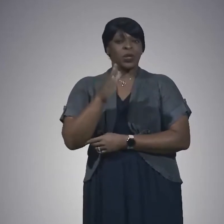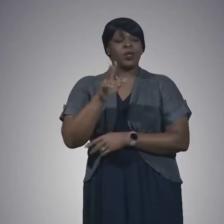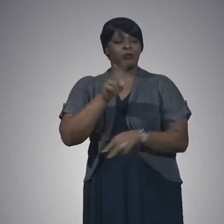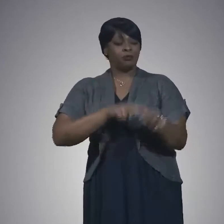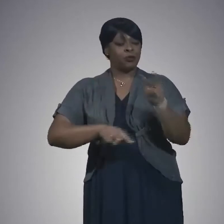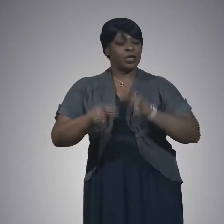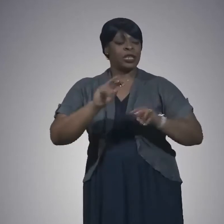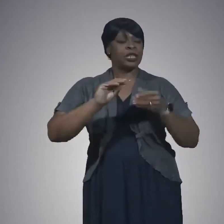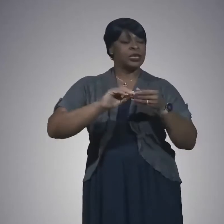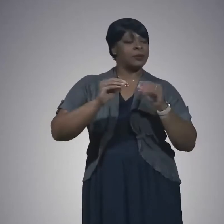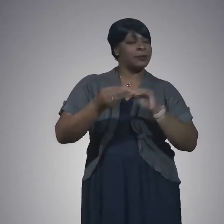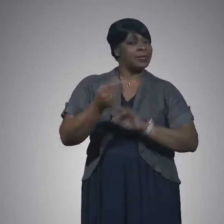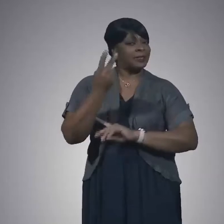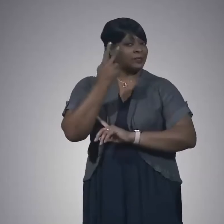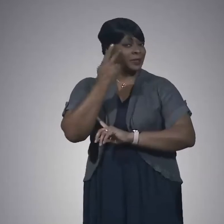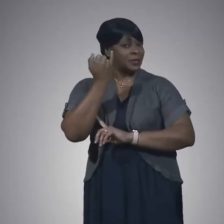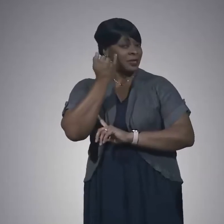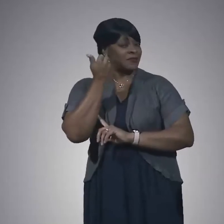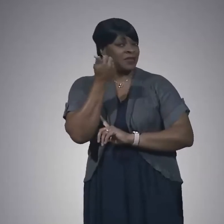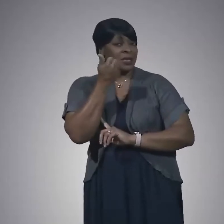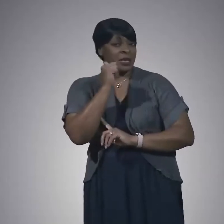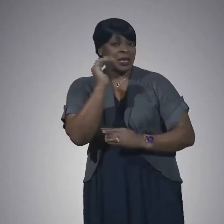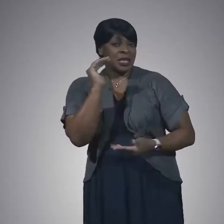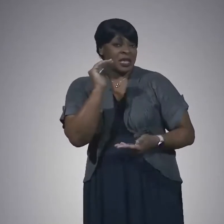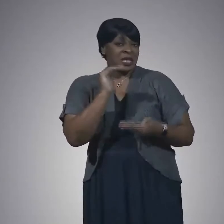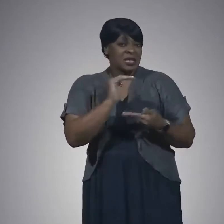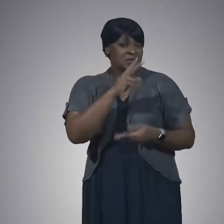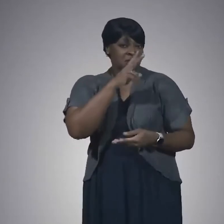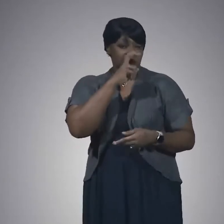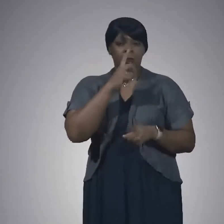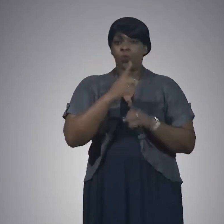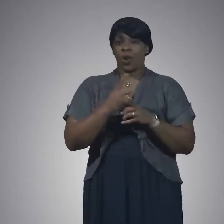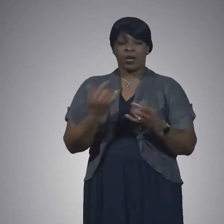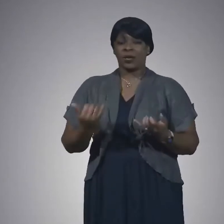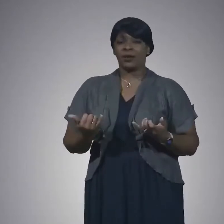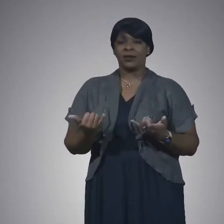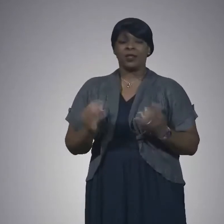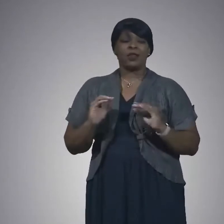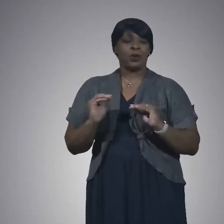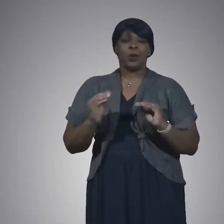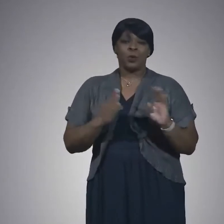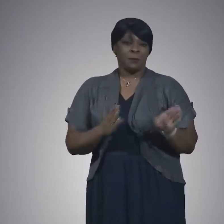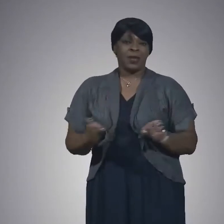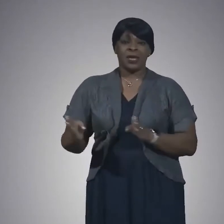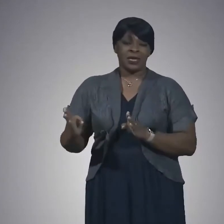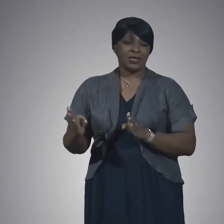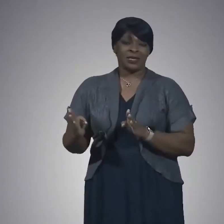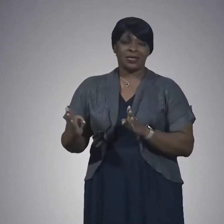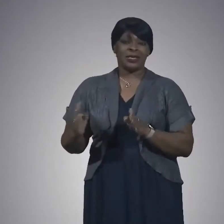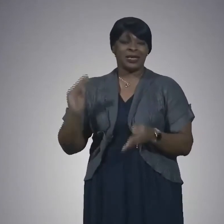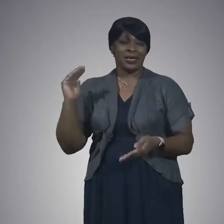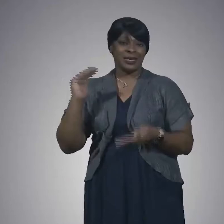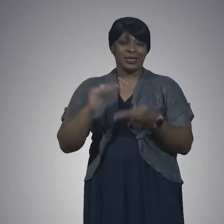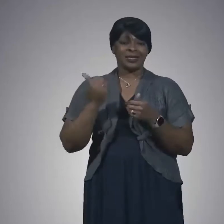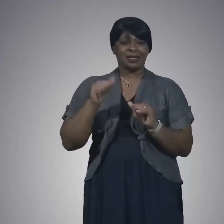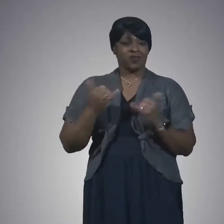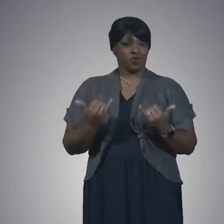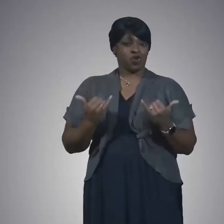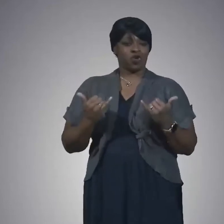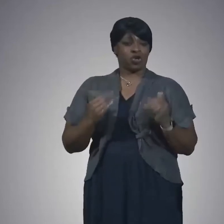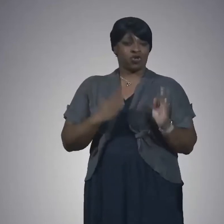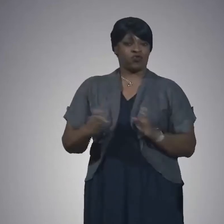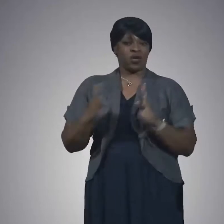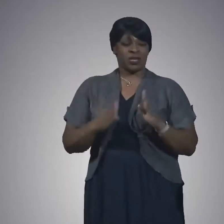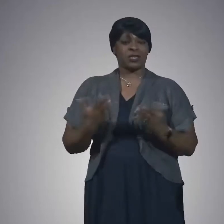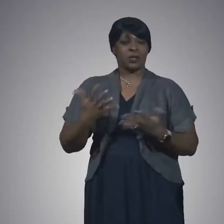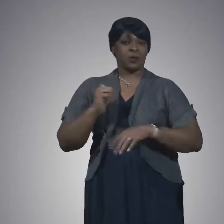at numbers to see if there can be any easing, but for right now, there are no plans to ease any of the current strategies